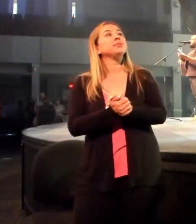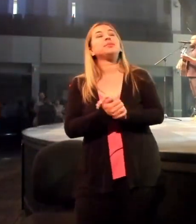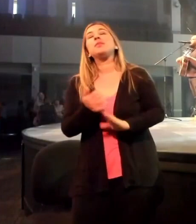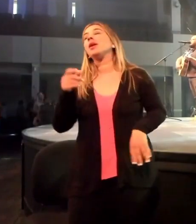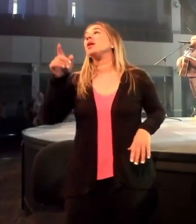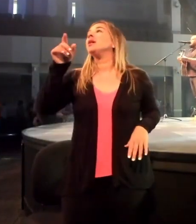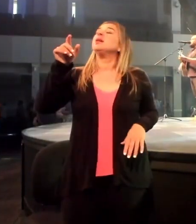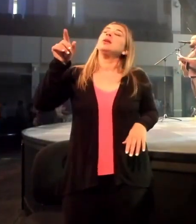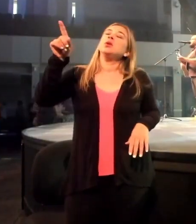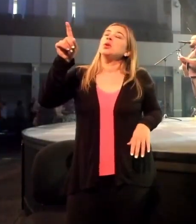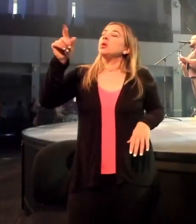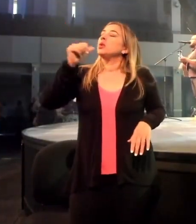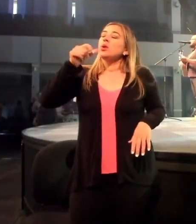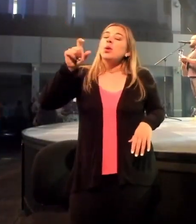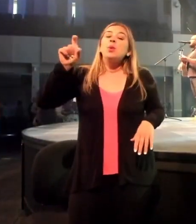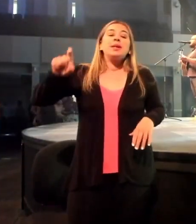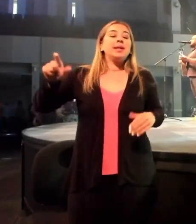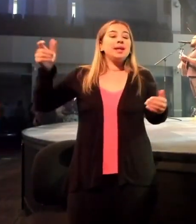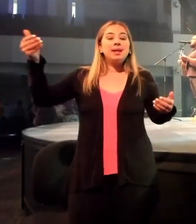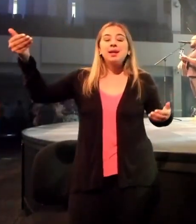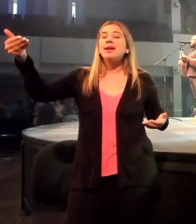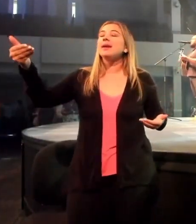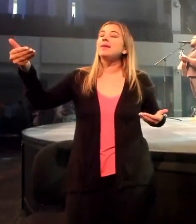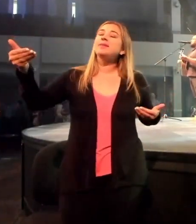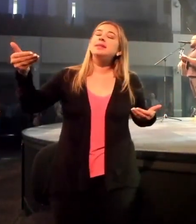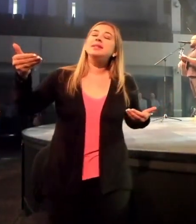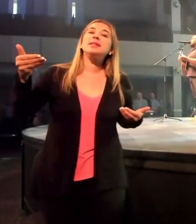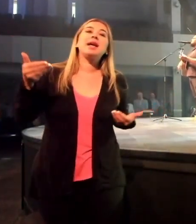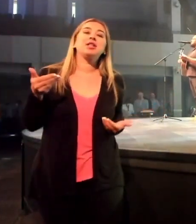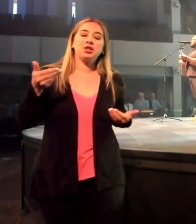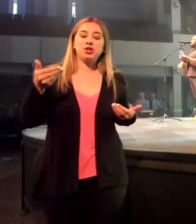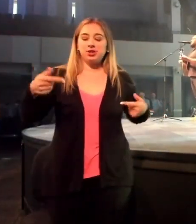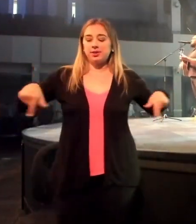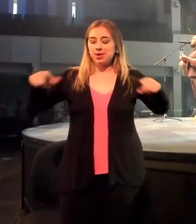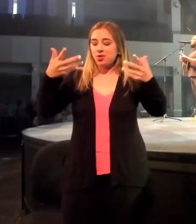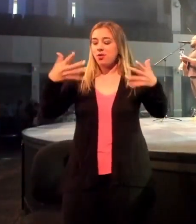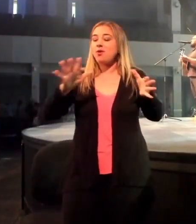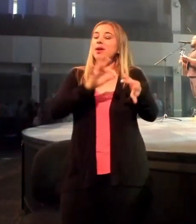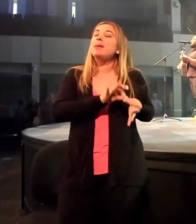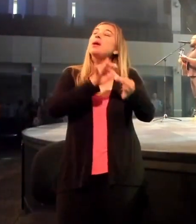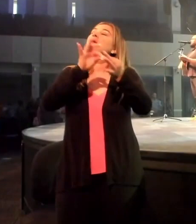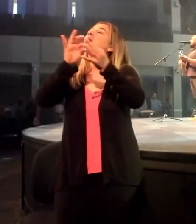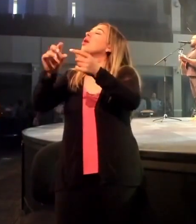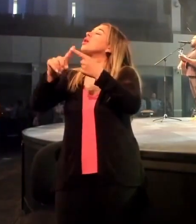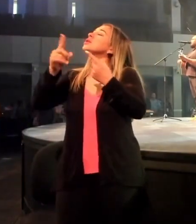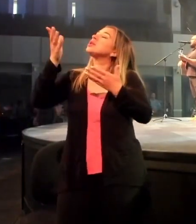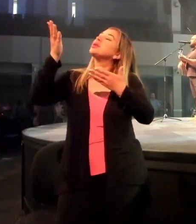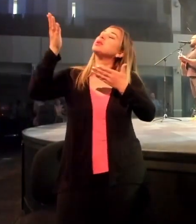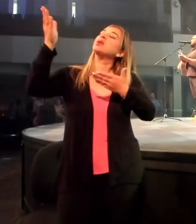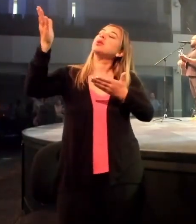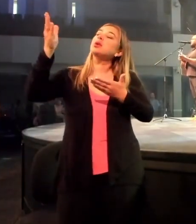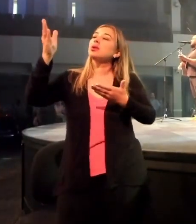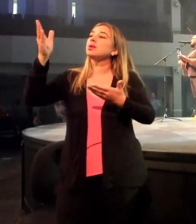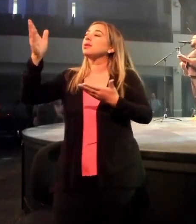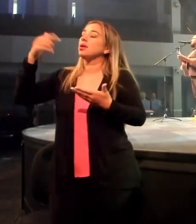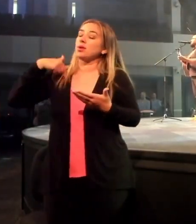You need no invitation, this all belongs to you. We're full